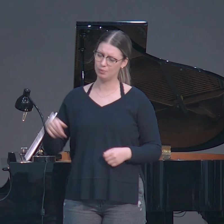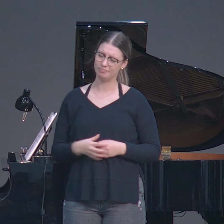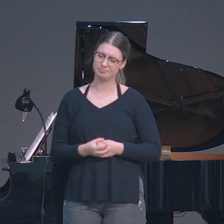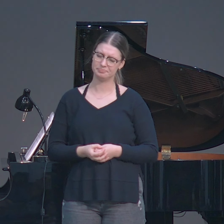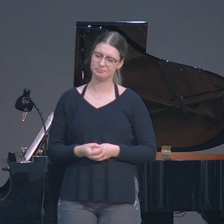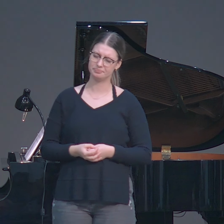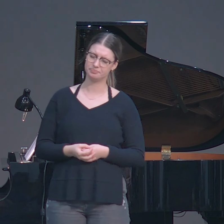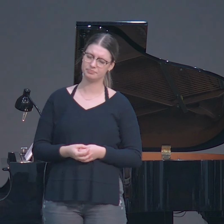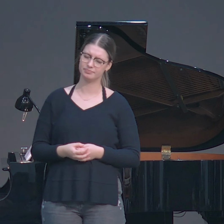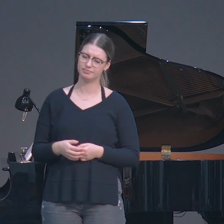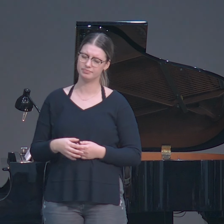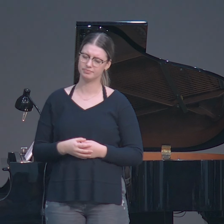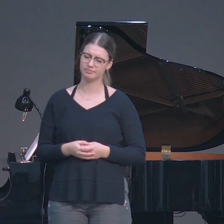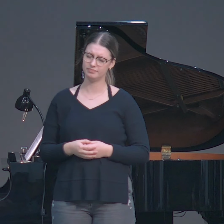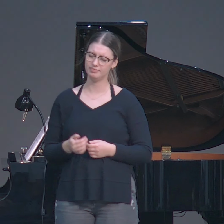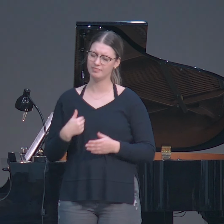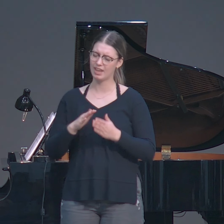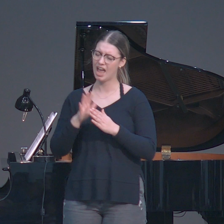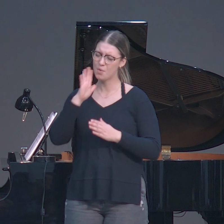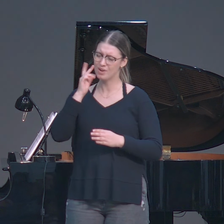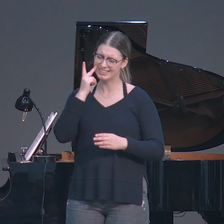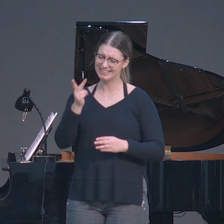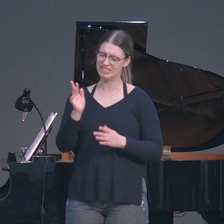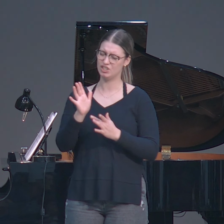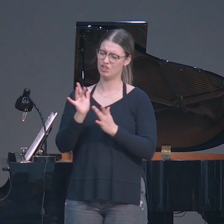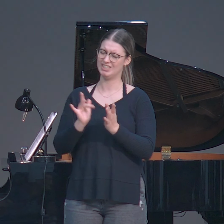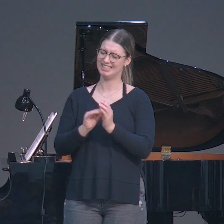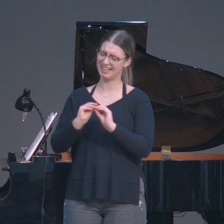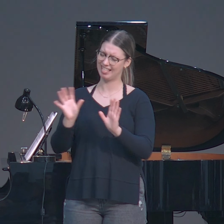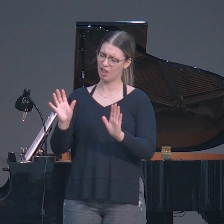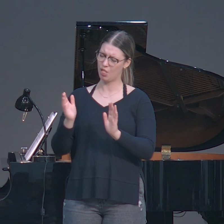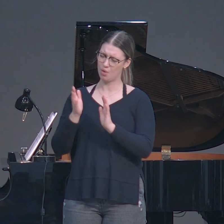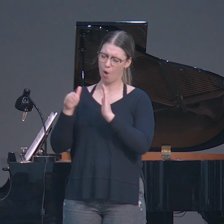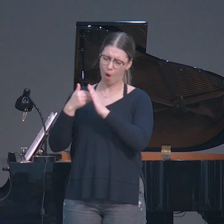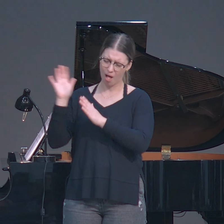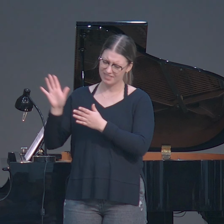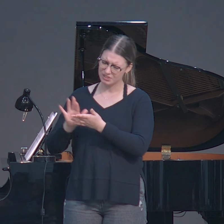Father, I pray that they'd see Jesus in all his glory,